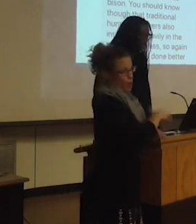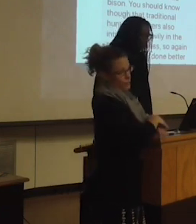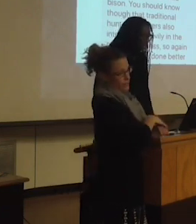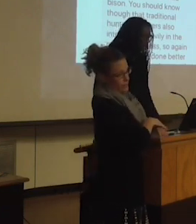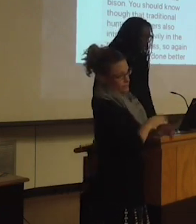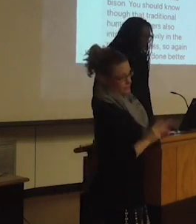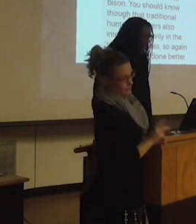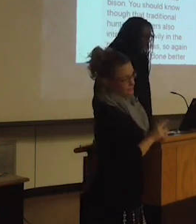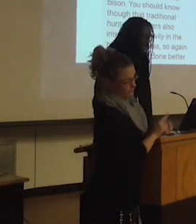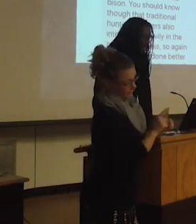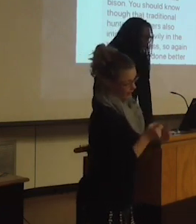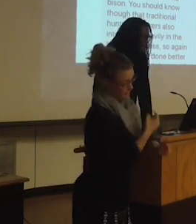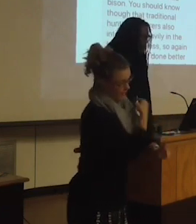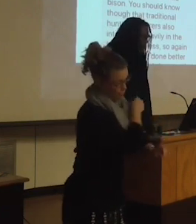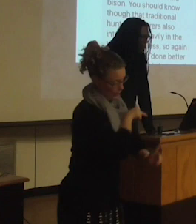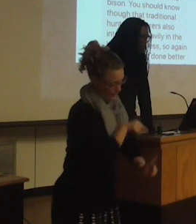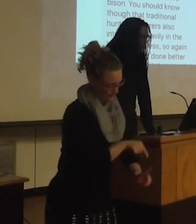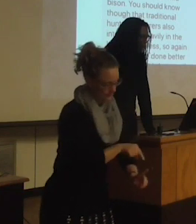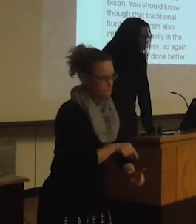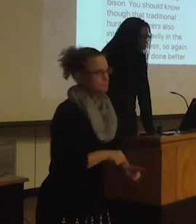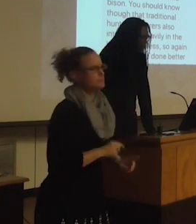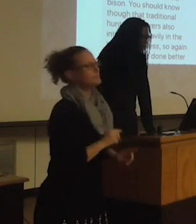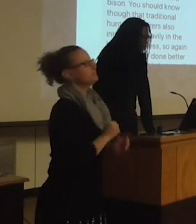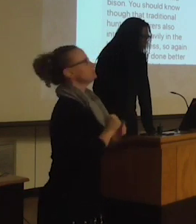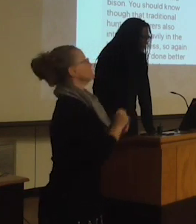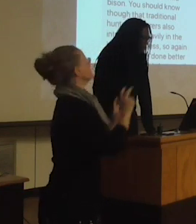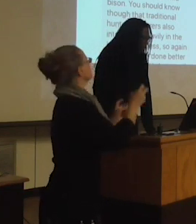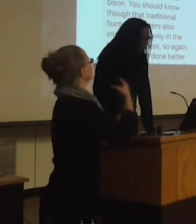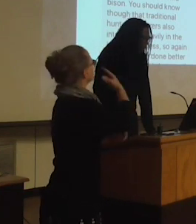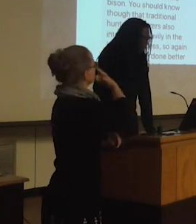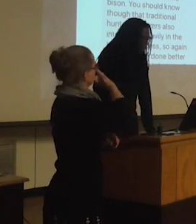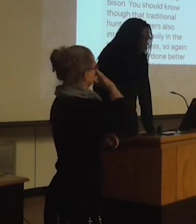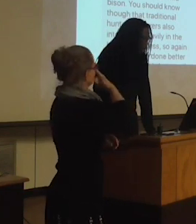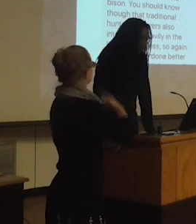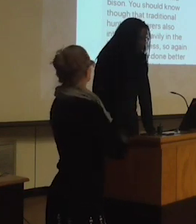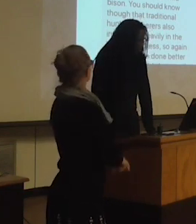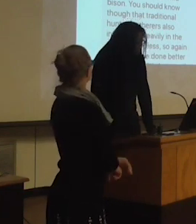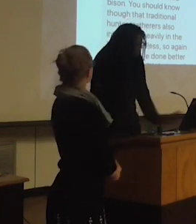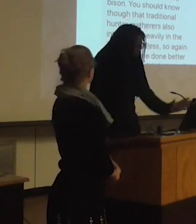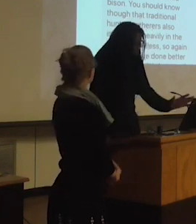American Indians, but I digress. You should know that through traditional hunter-gatherers,